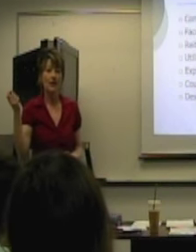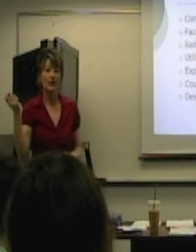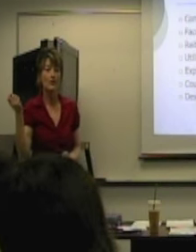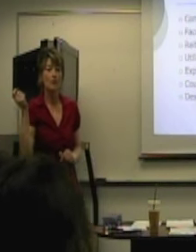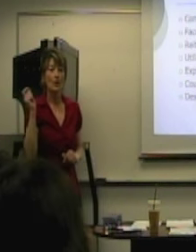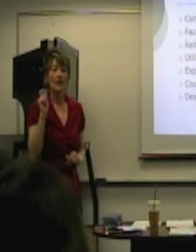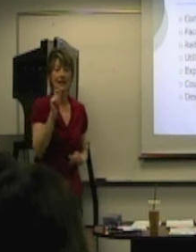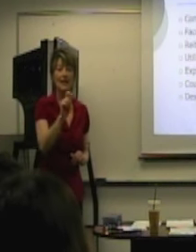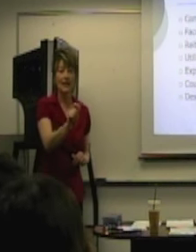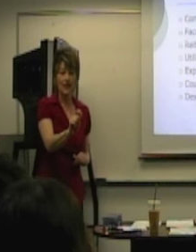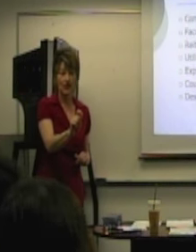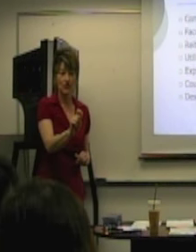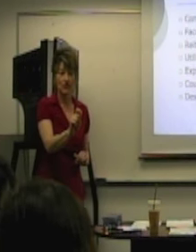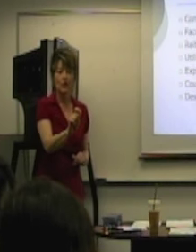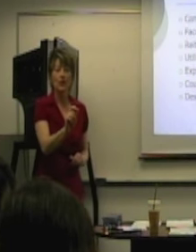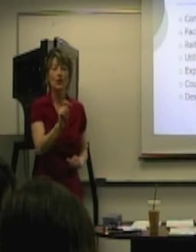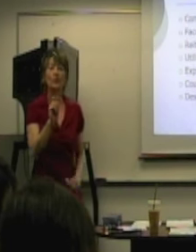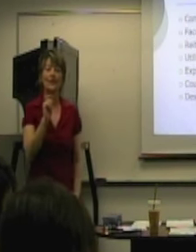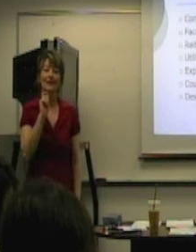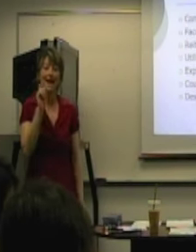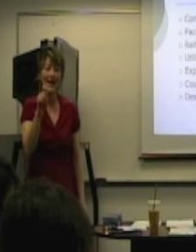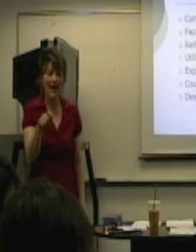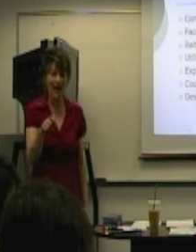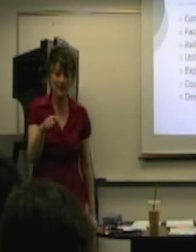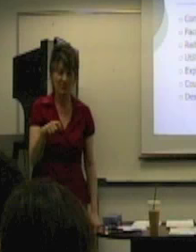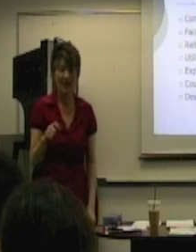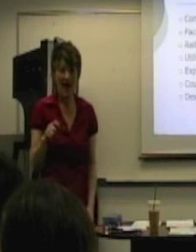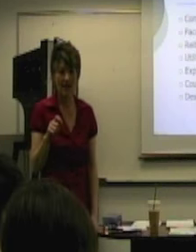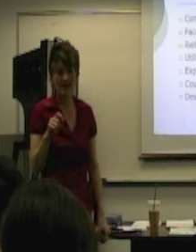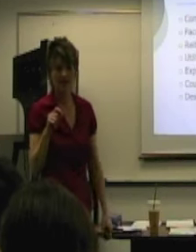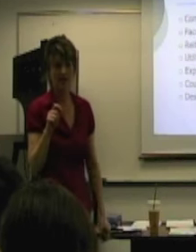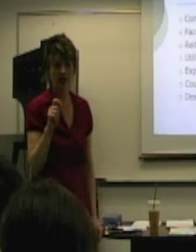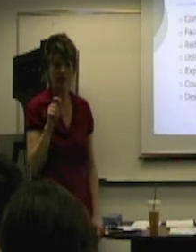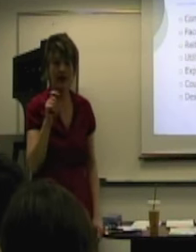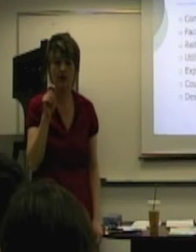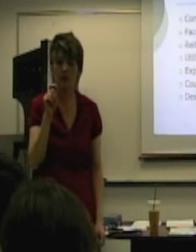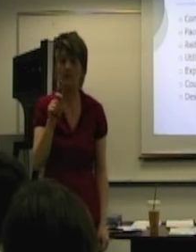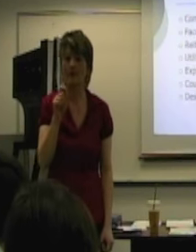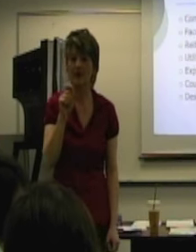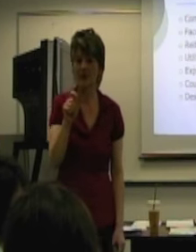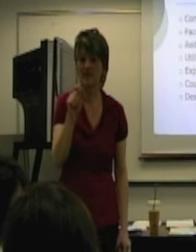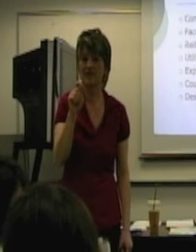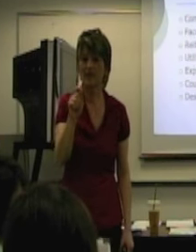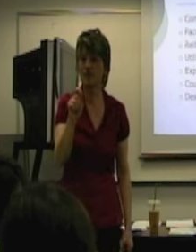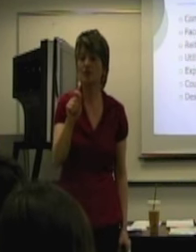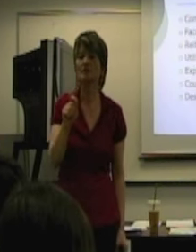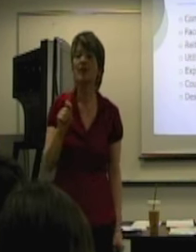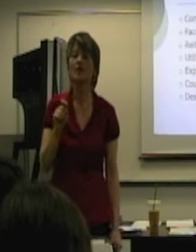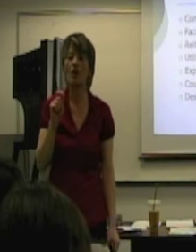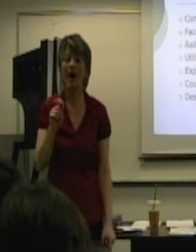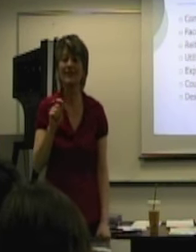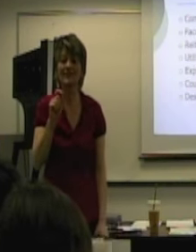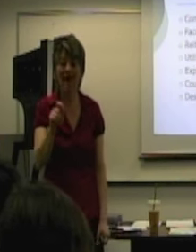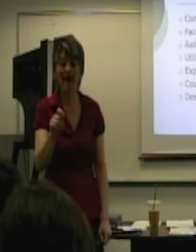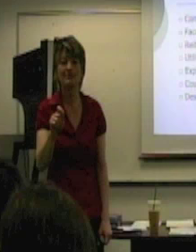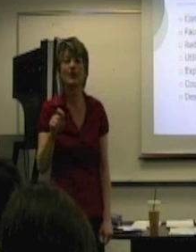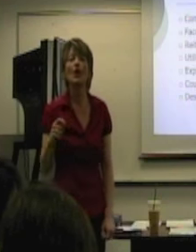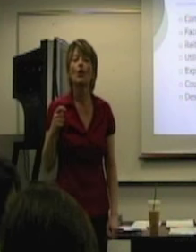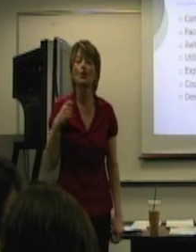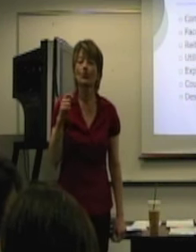into spoken English, we again have to be cognizant of and remember these features because oftentimes we will